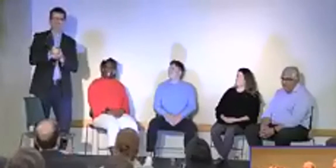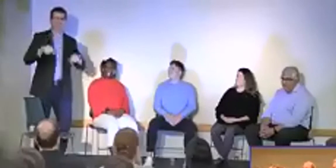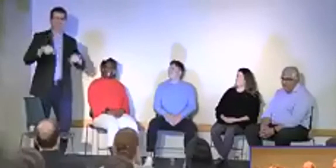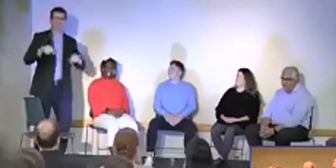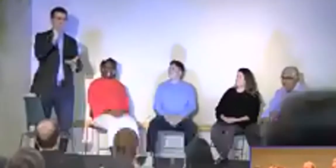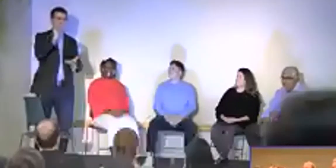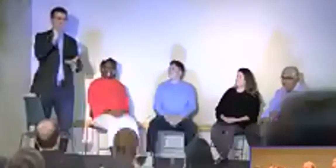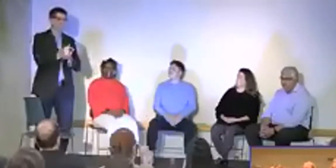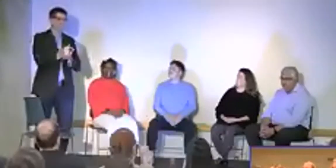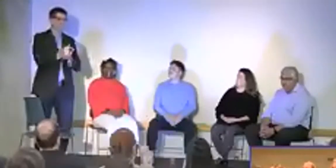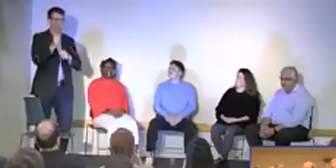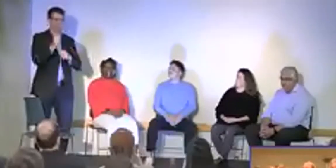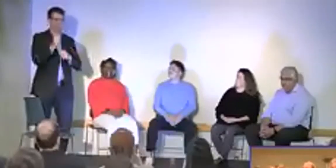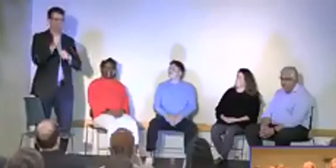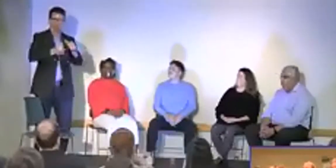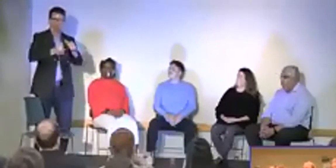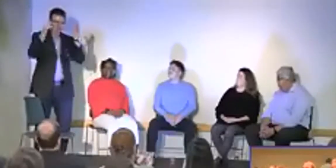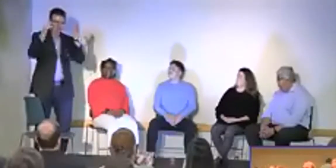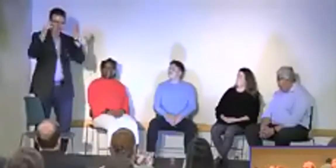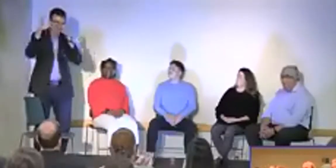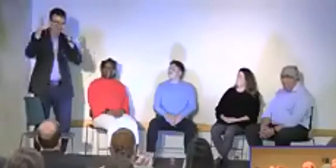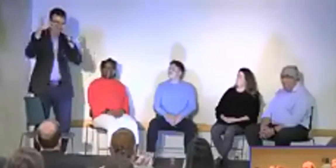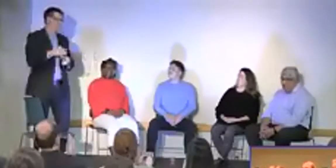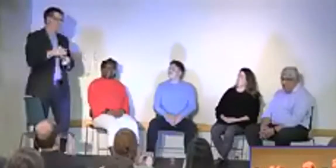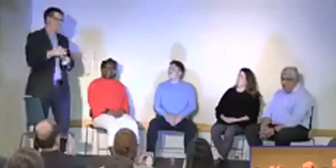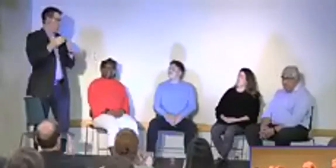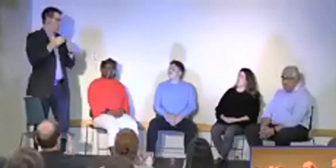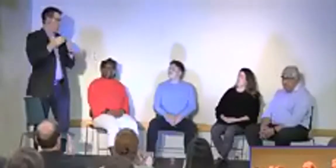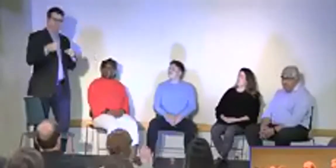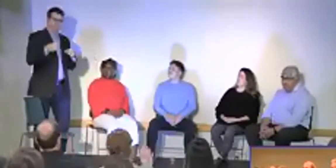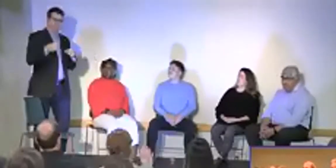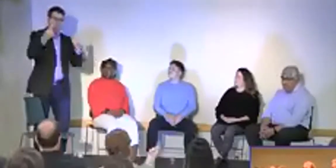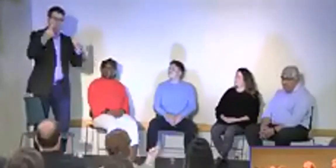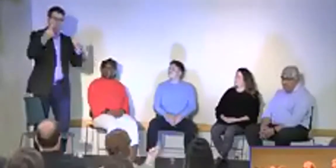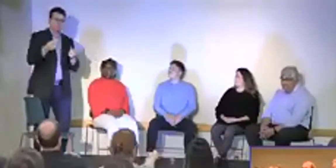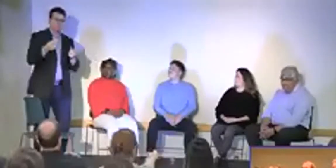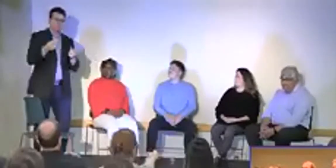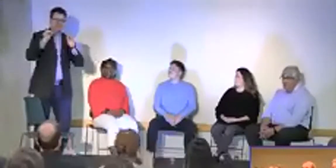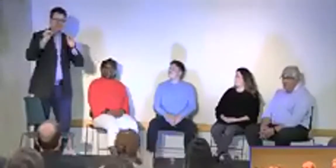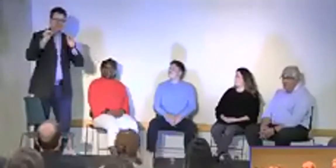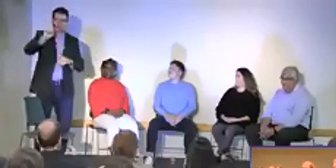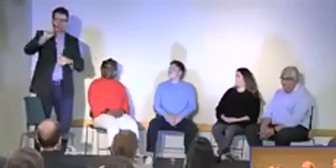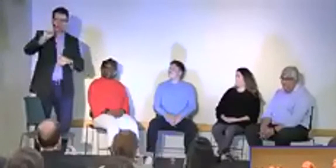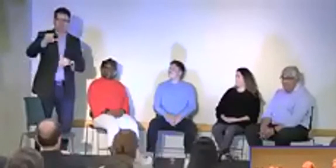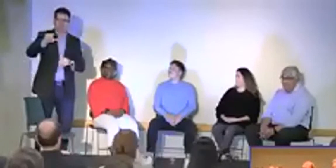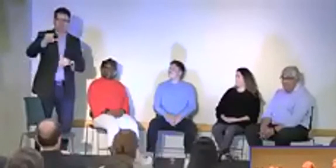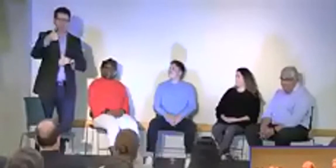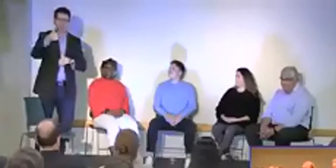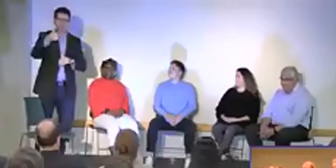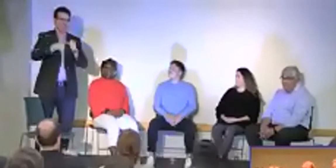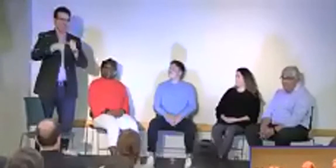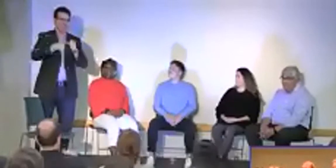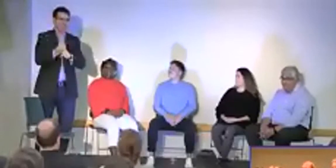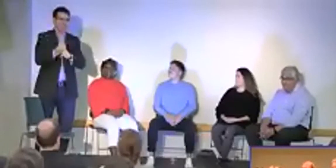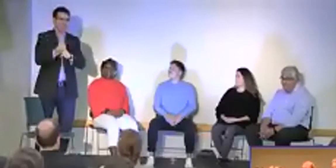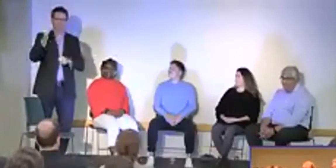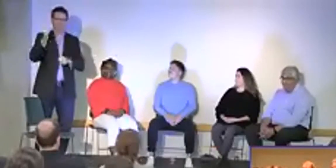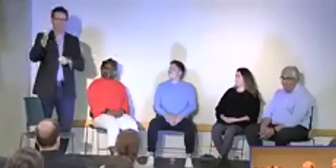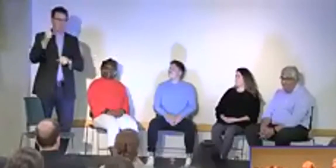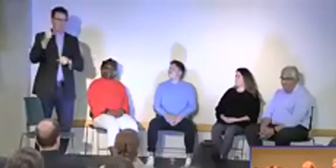our program, and so it's nice to have that connection here from the community as well. Anna teaches ASL and has for the past